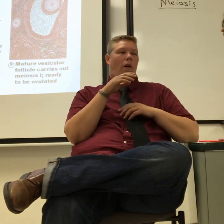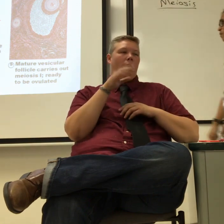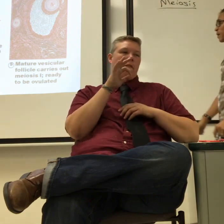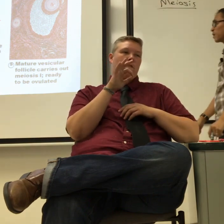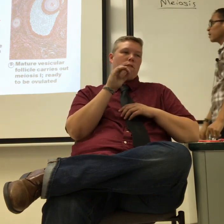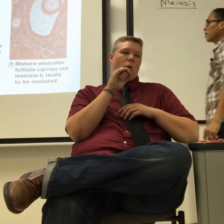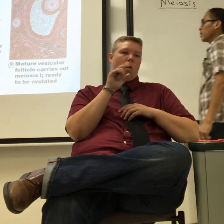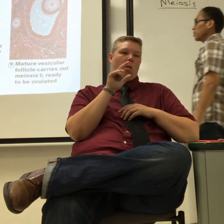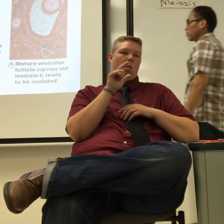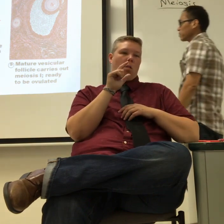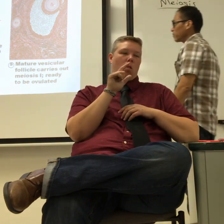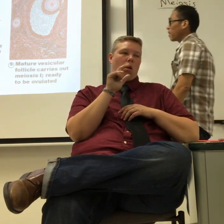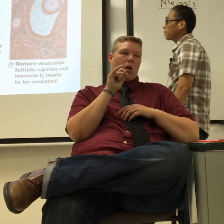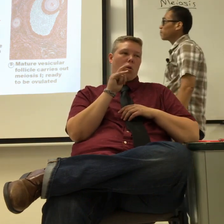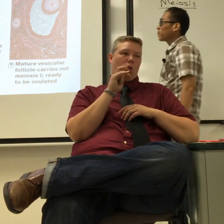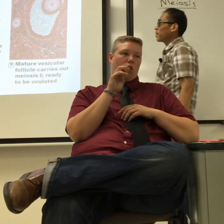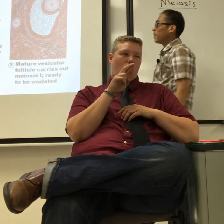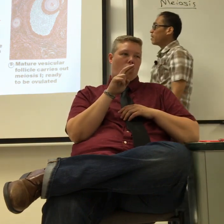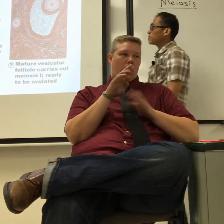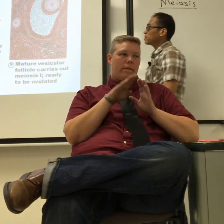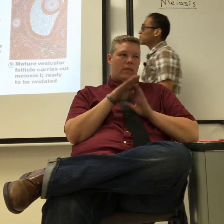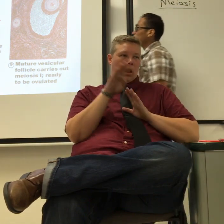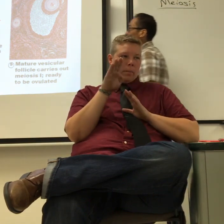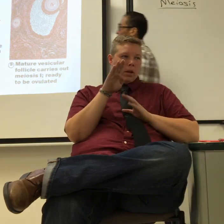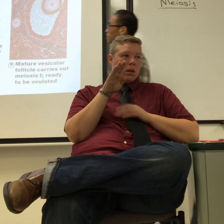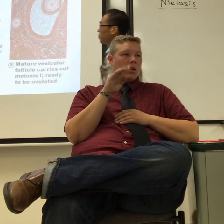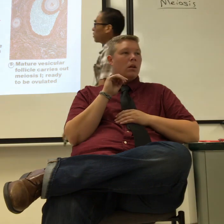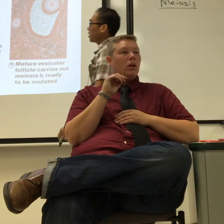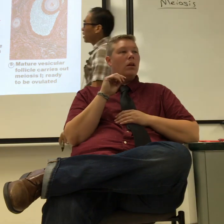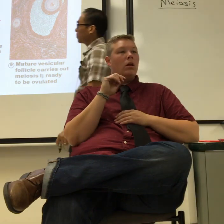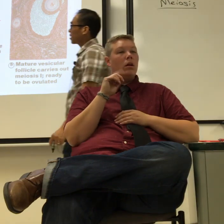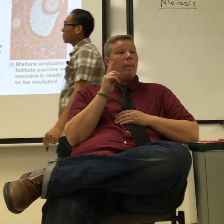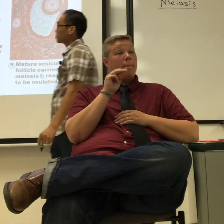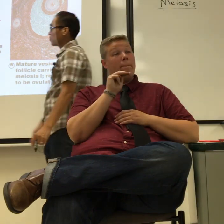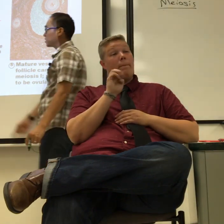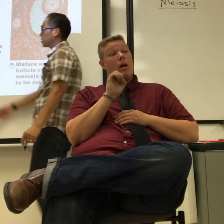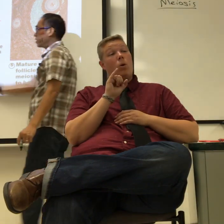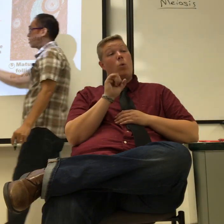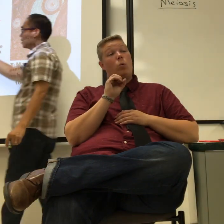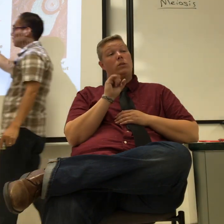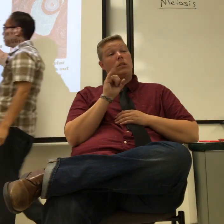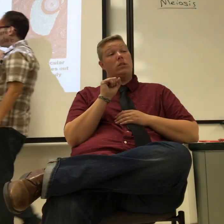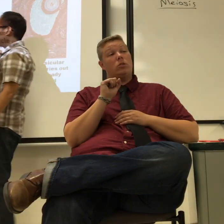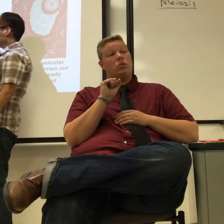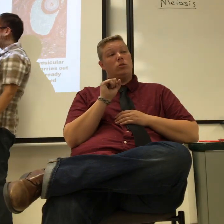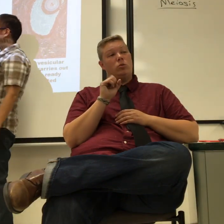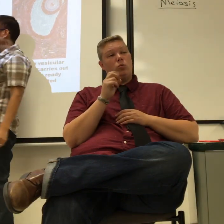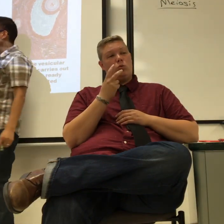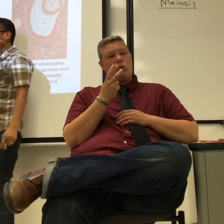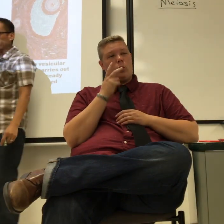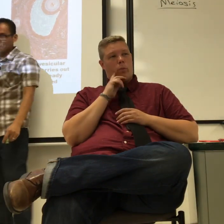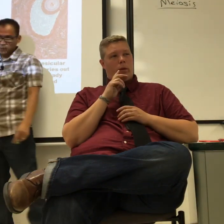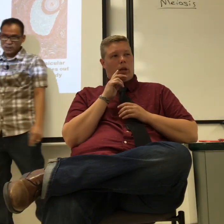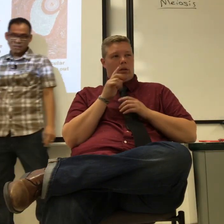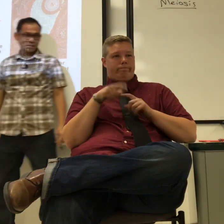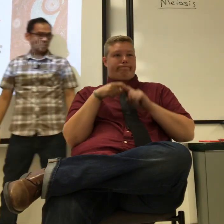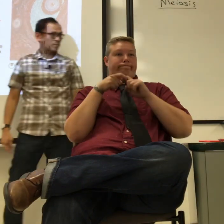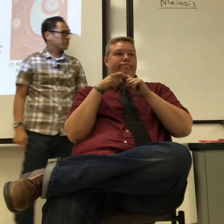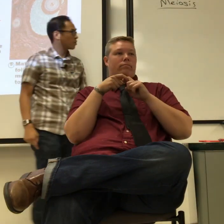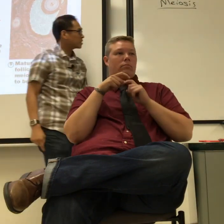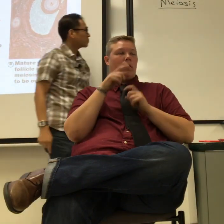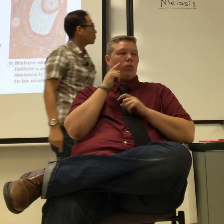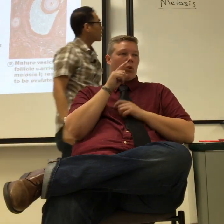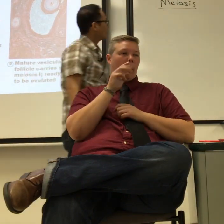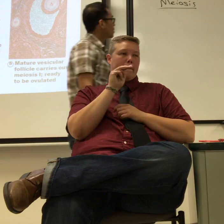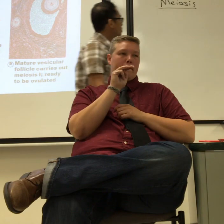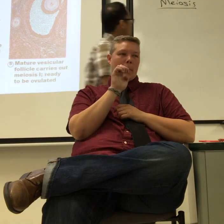follicular development. In terms of meiosis II, it becomes arrested in metaphase II. It will not complete unless sperm